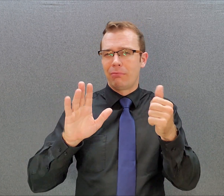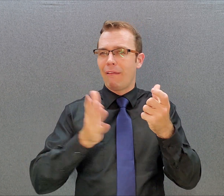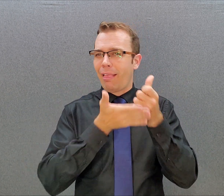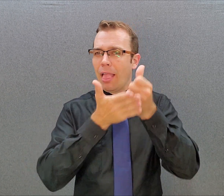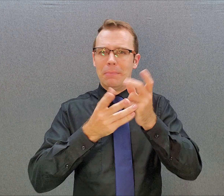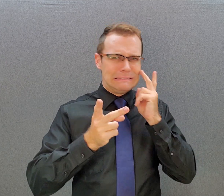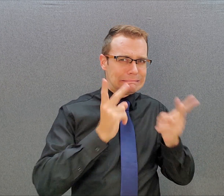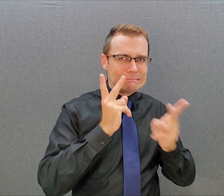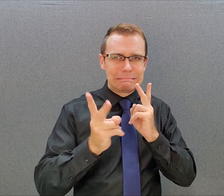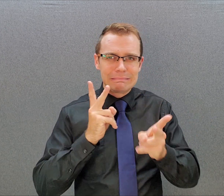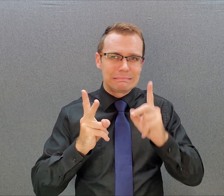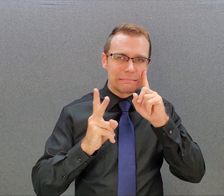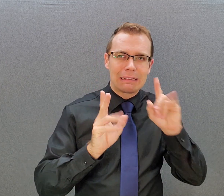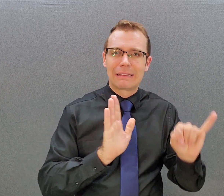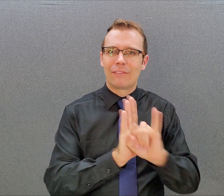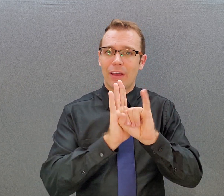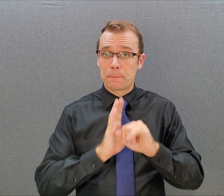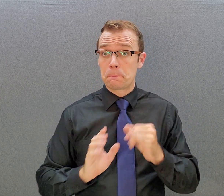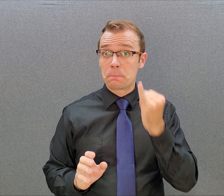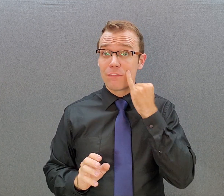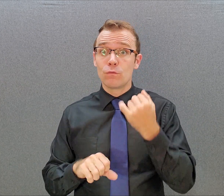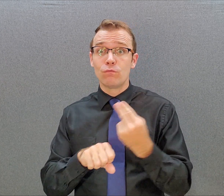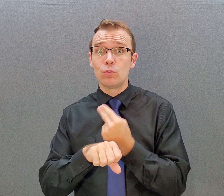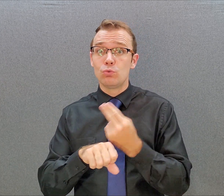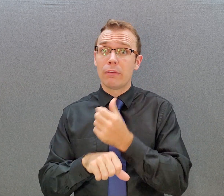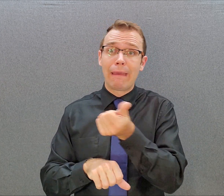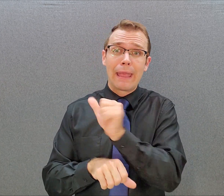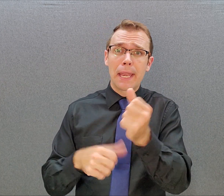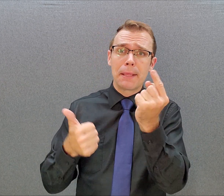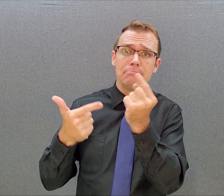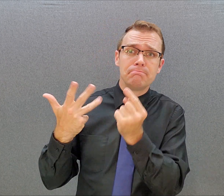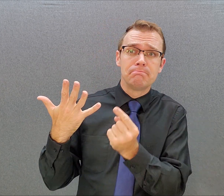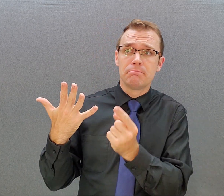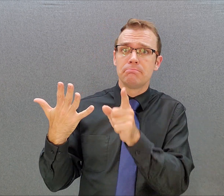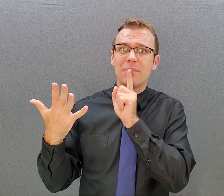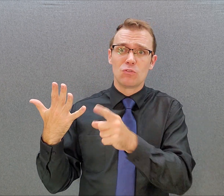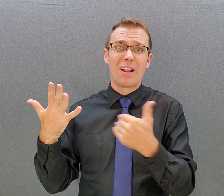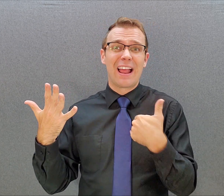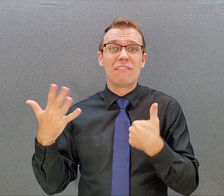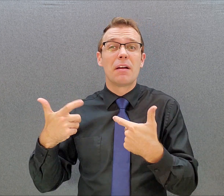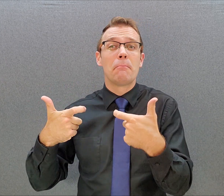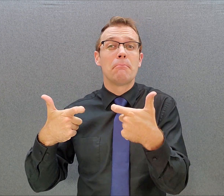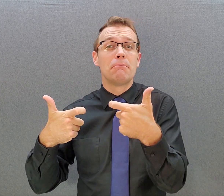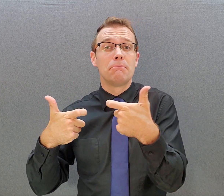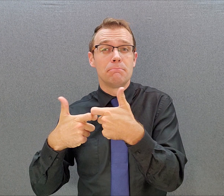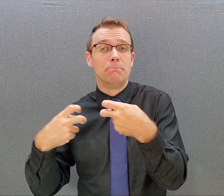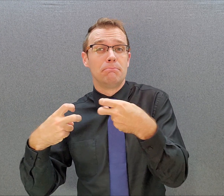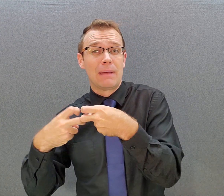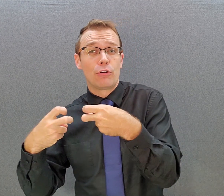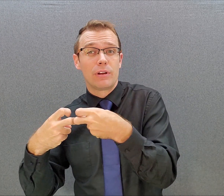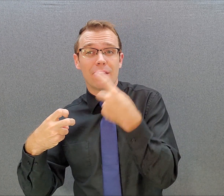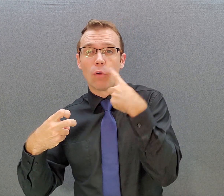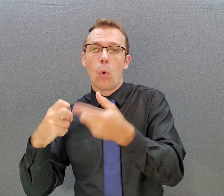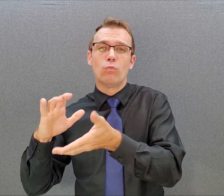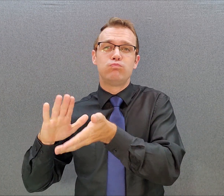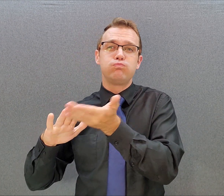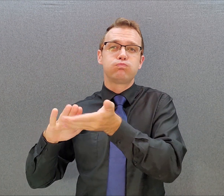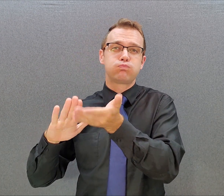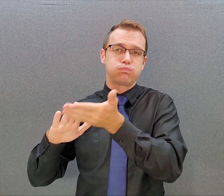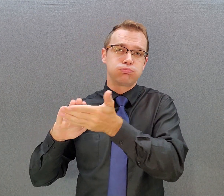formats. If you use any adaptive device, be sure you have enough extra batteries to power this device during